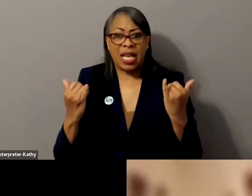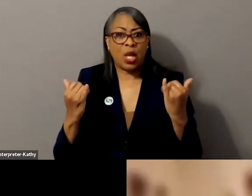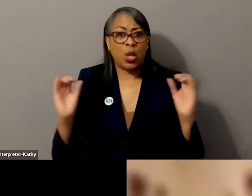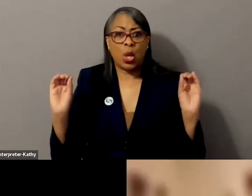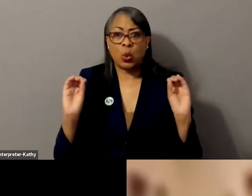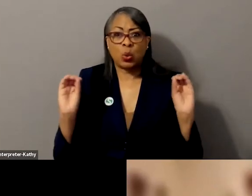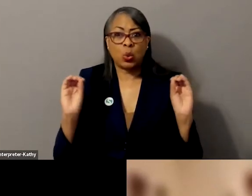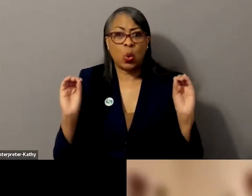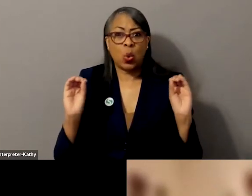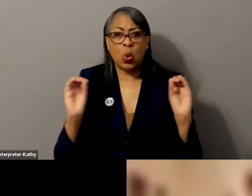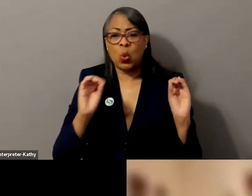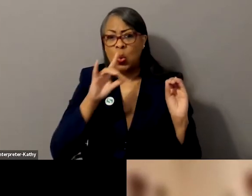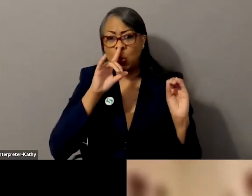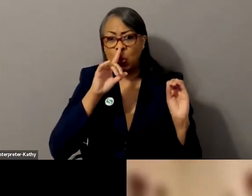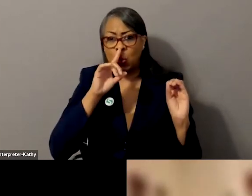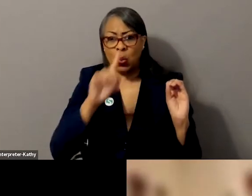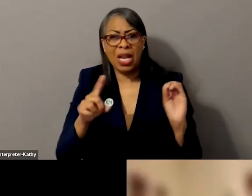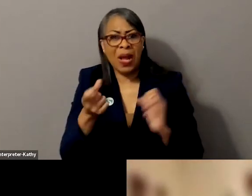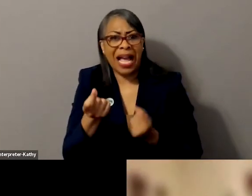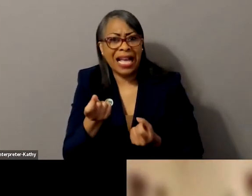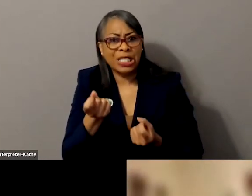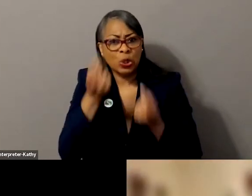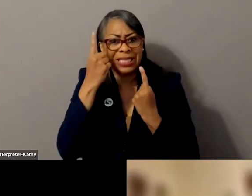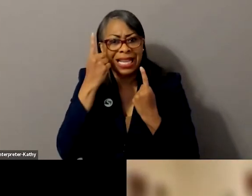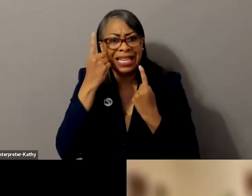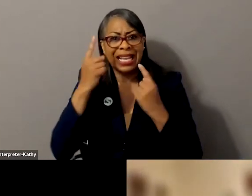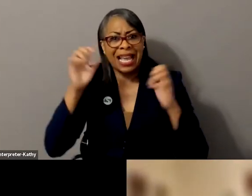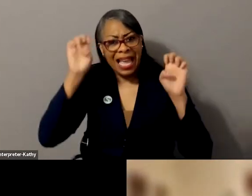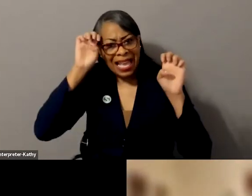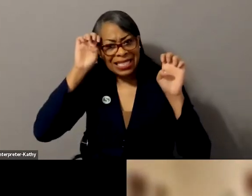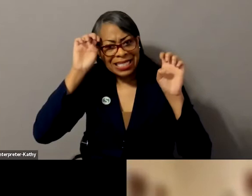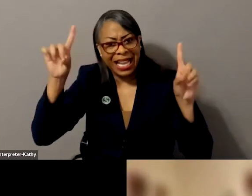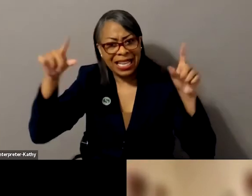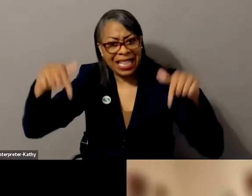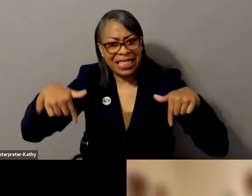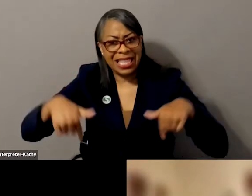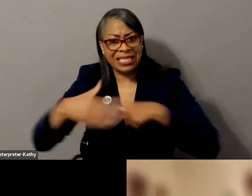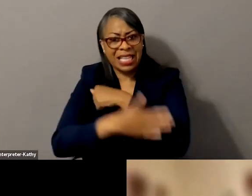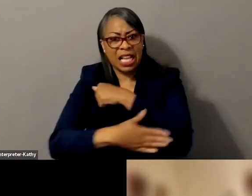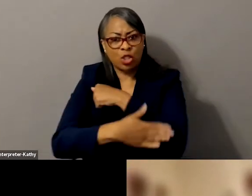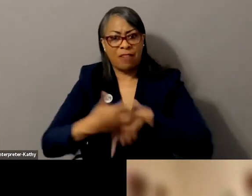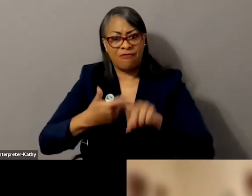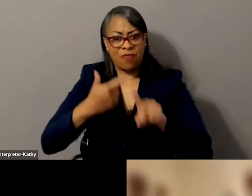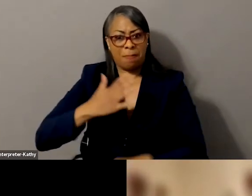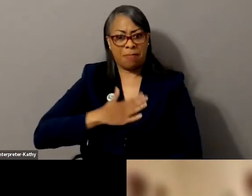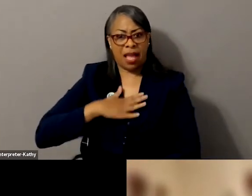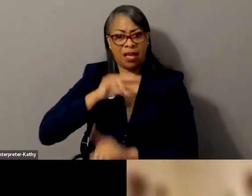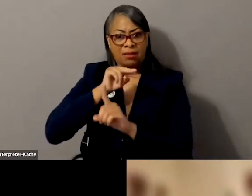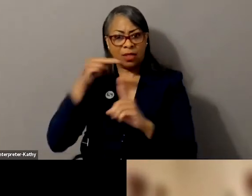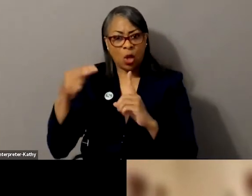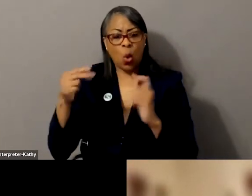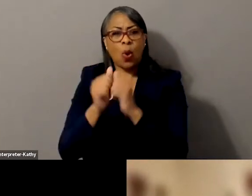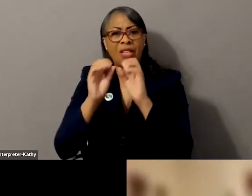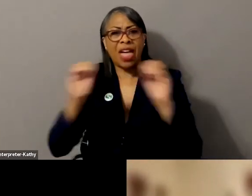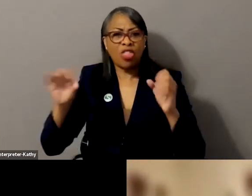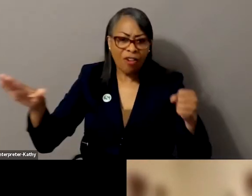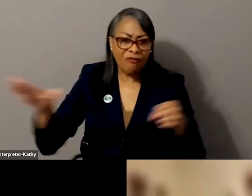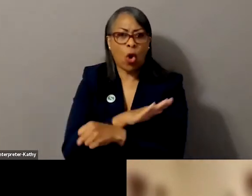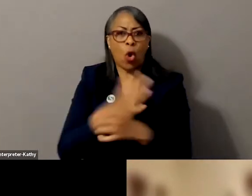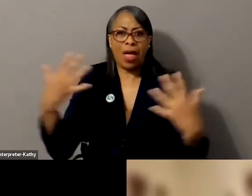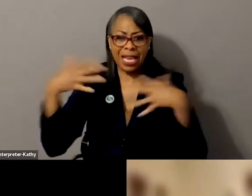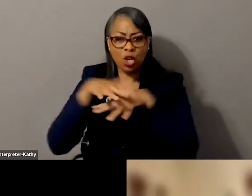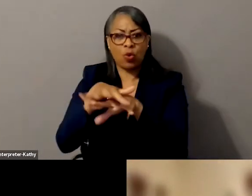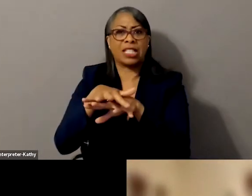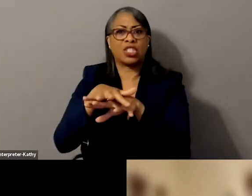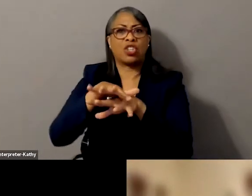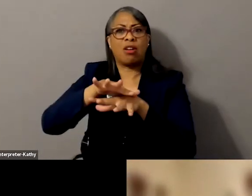real understandings of the condition of education in this country, from my perspective, without the full integration of all